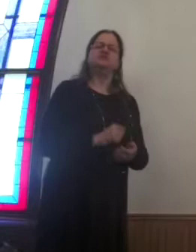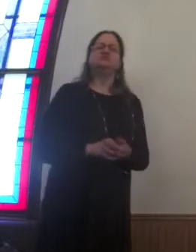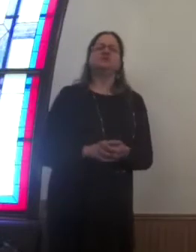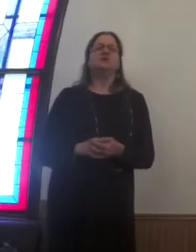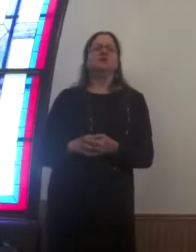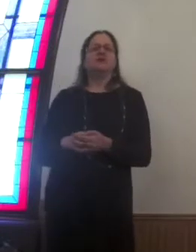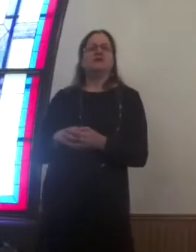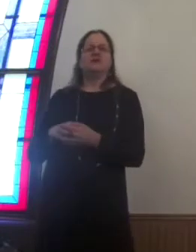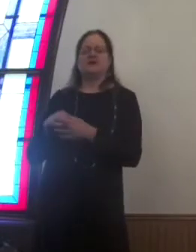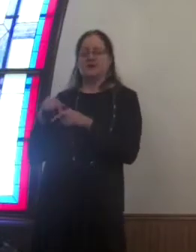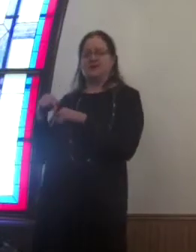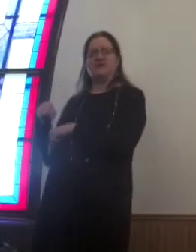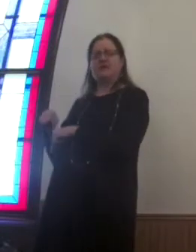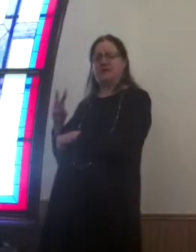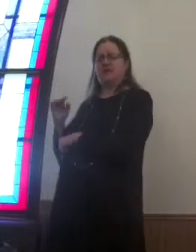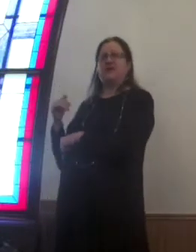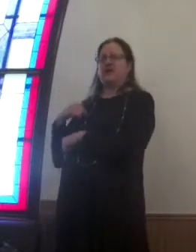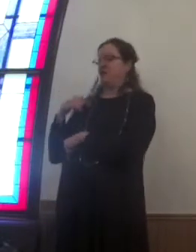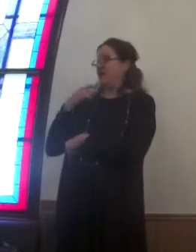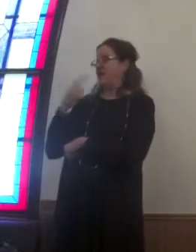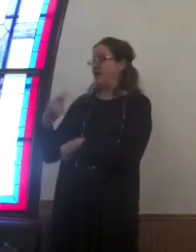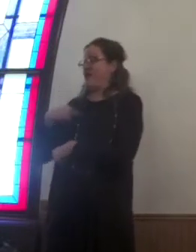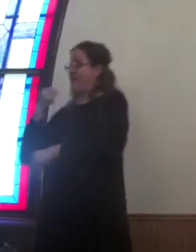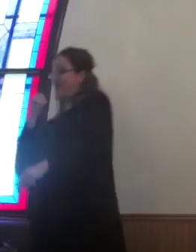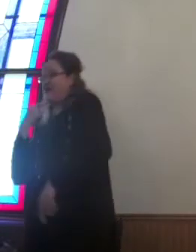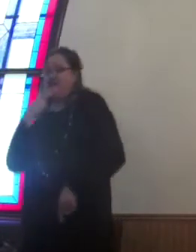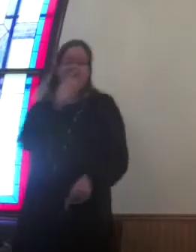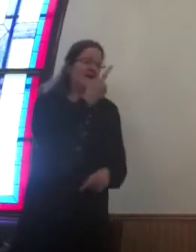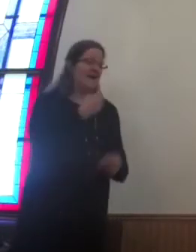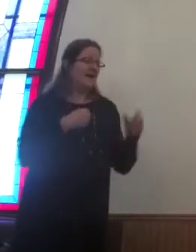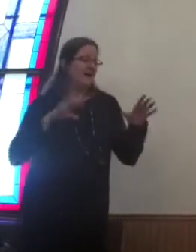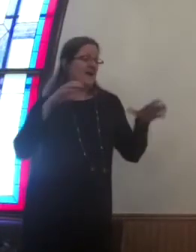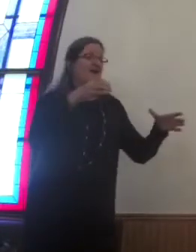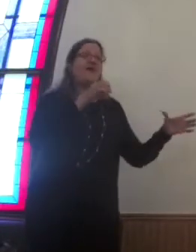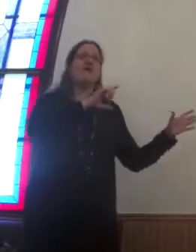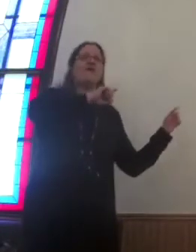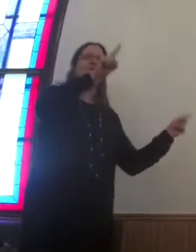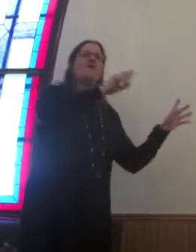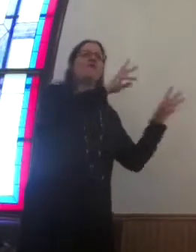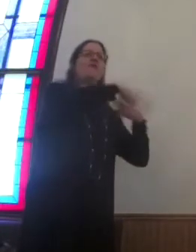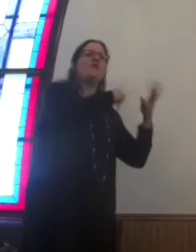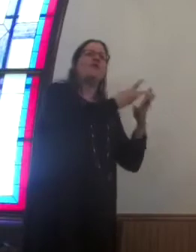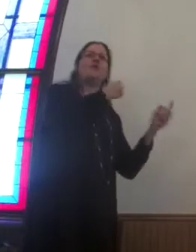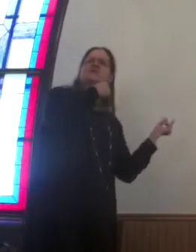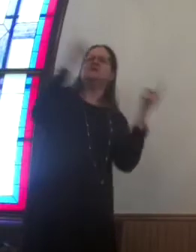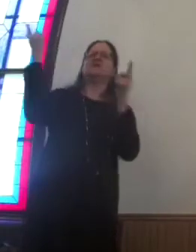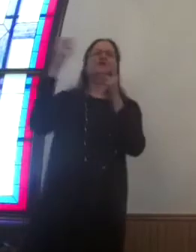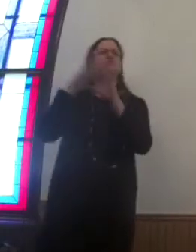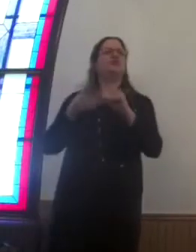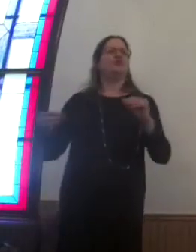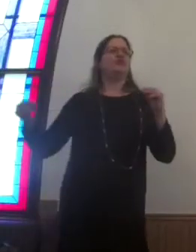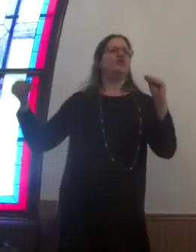That, like Mary, we want to run from this place and tell the whole world a story.